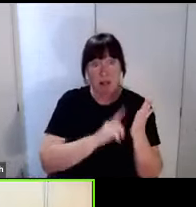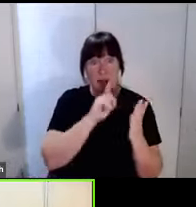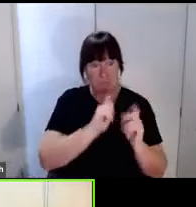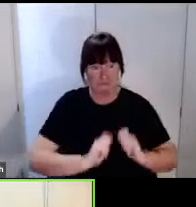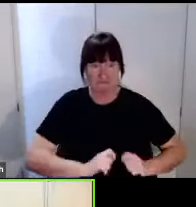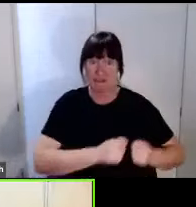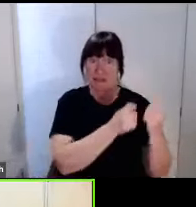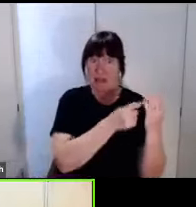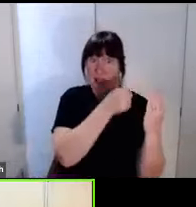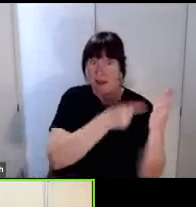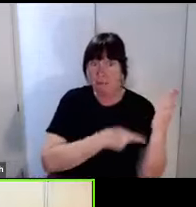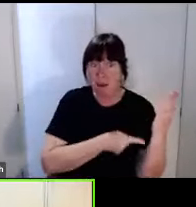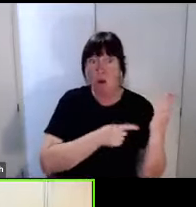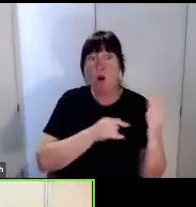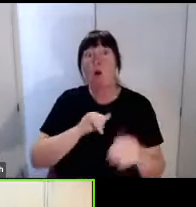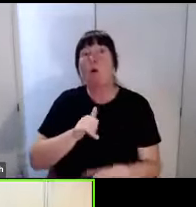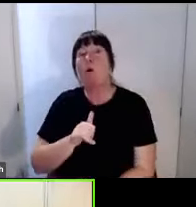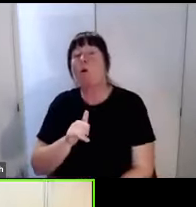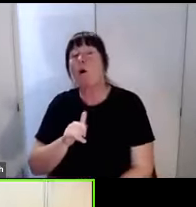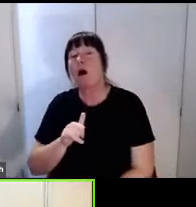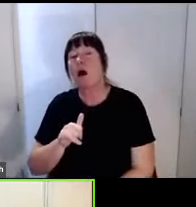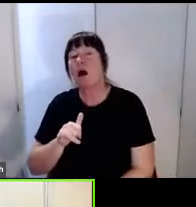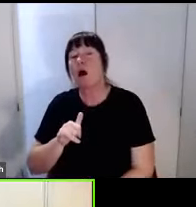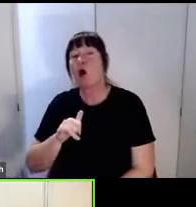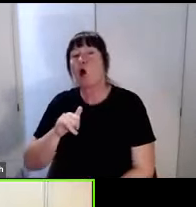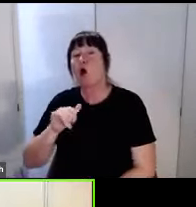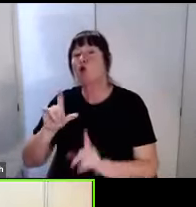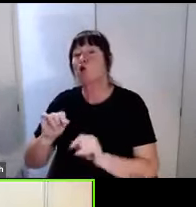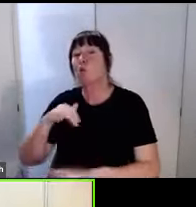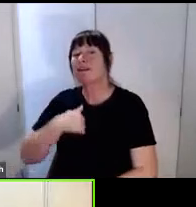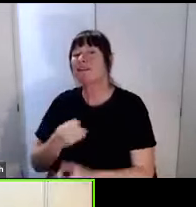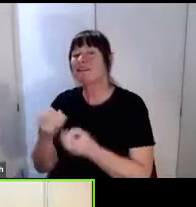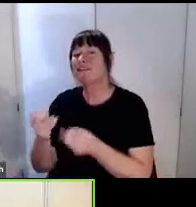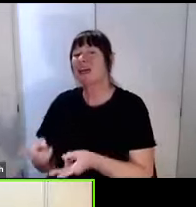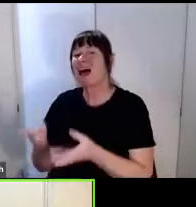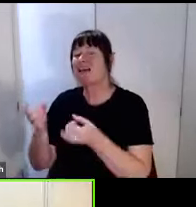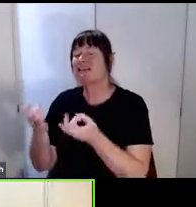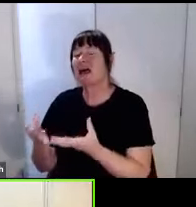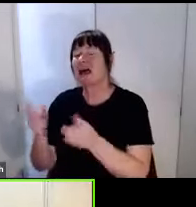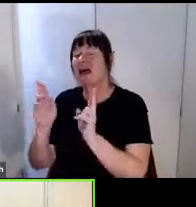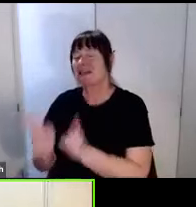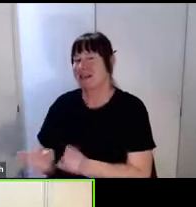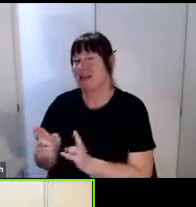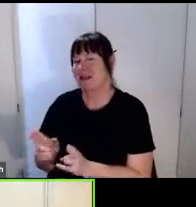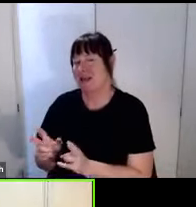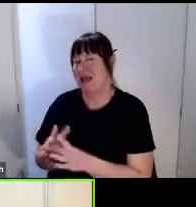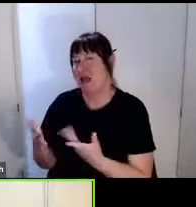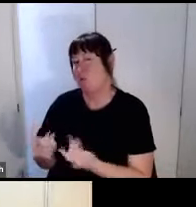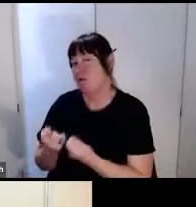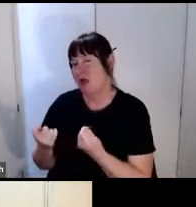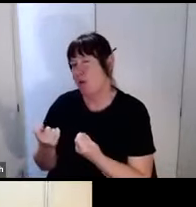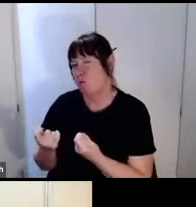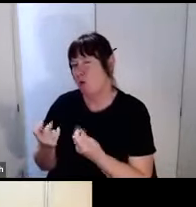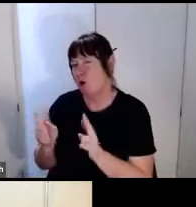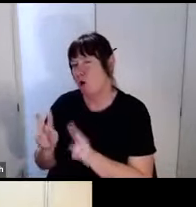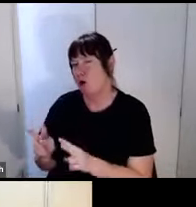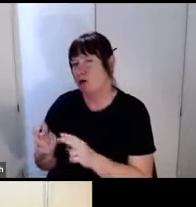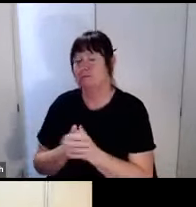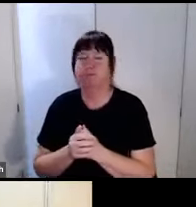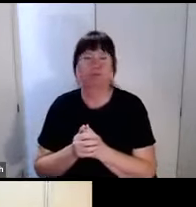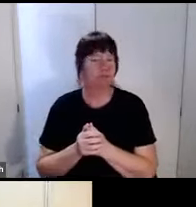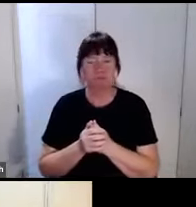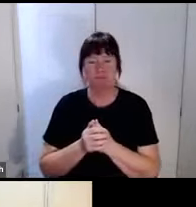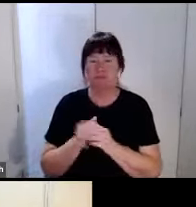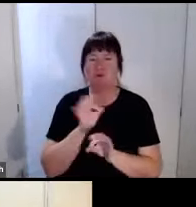idea? Or do you think it needs to start again? And what would that mean? I think we don't have time to